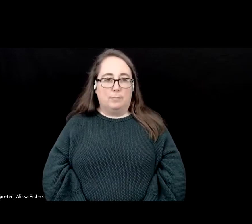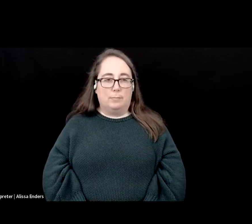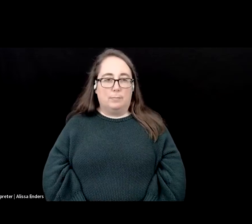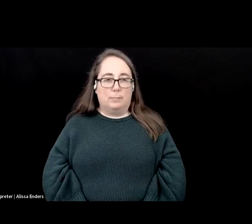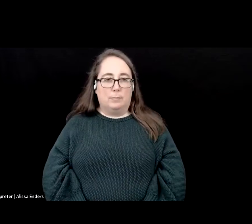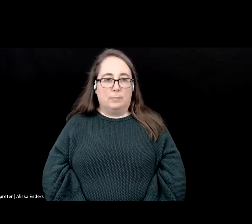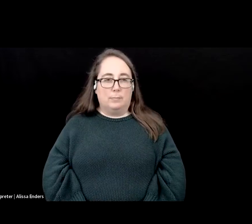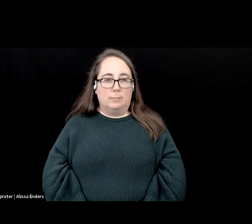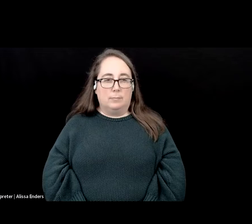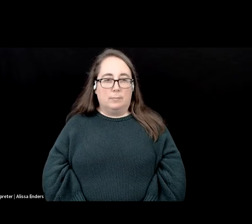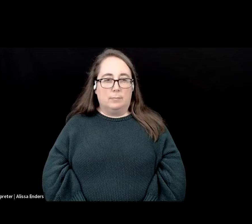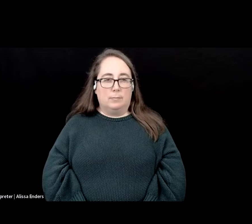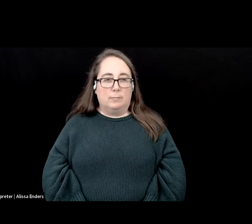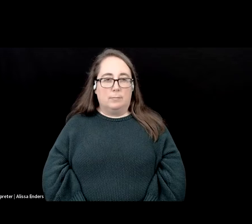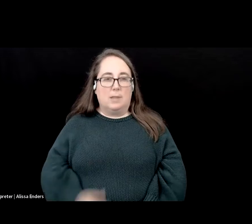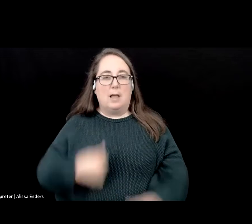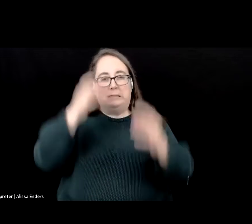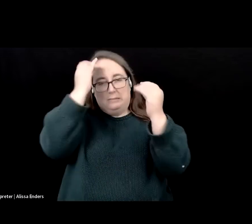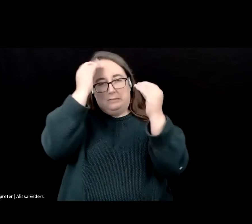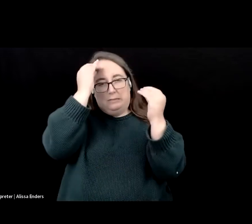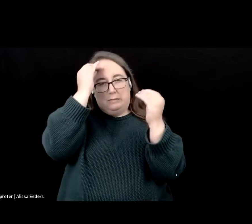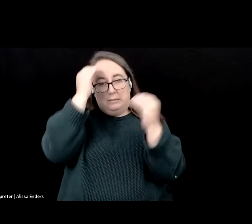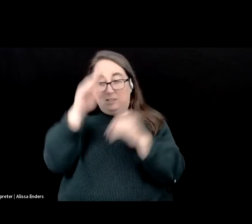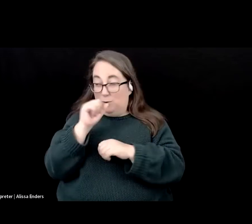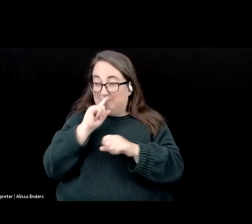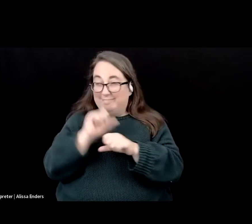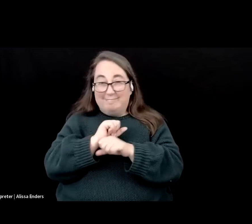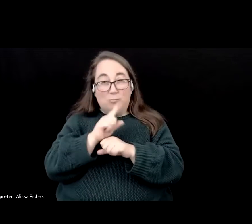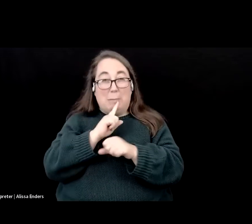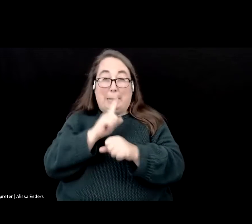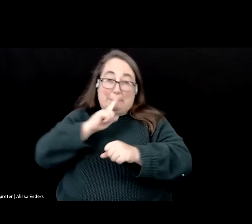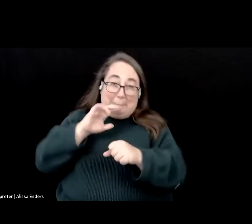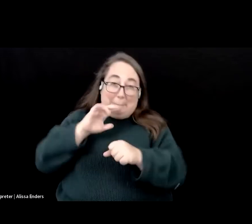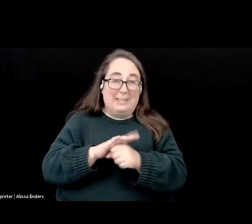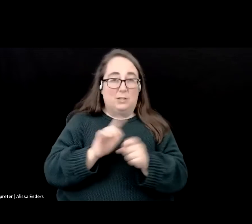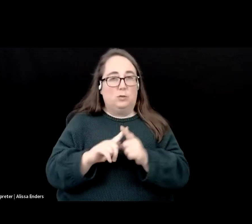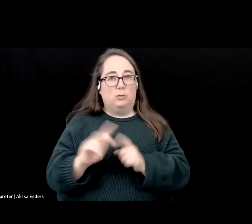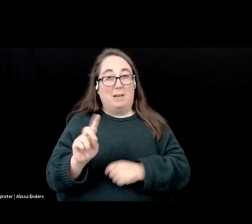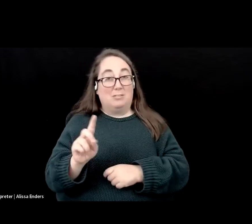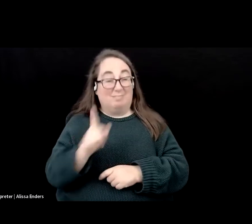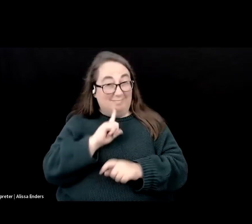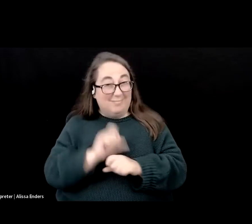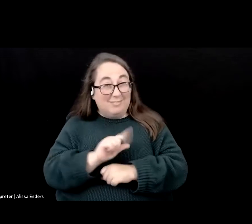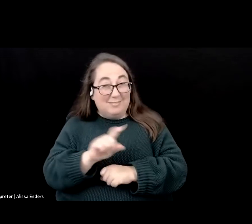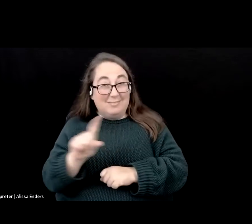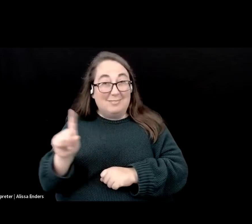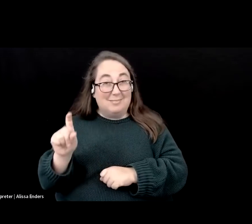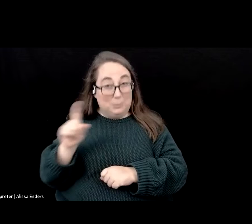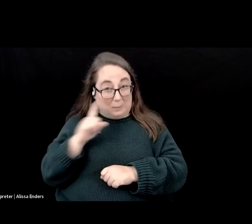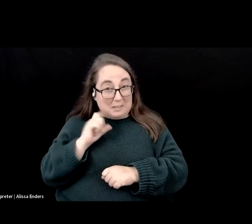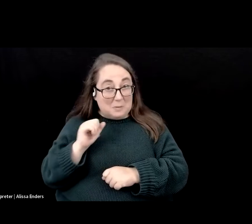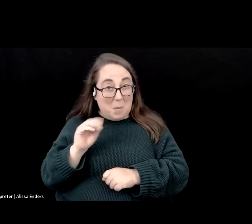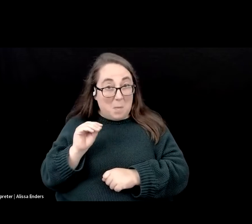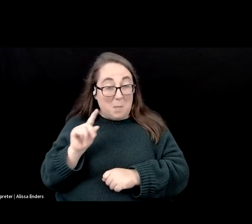well, has the U.S. ever really been committed to democracy? Have we been committed to democracy? Have we been